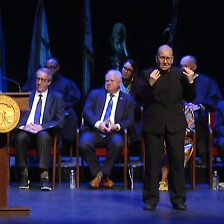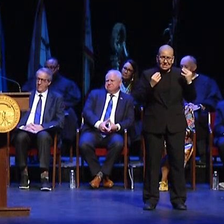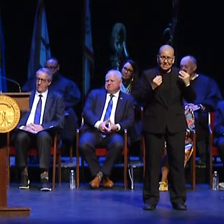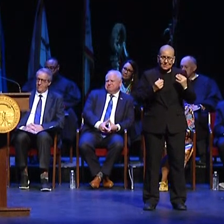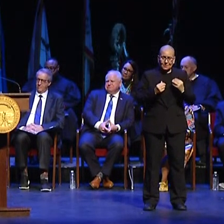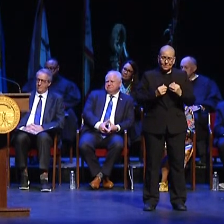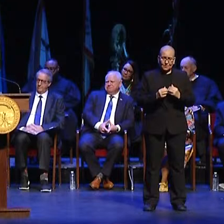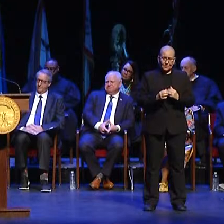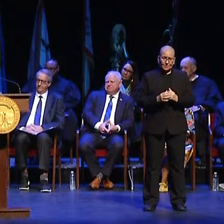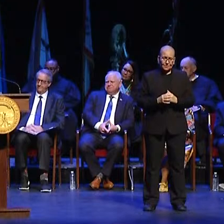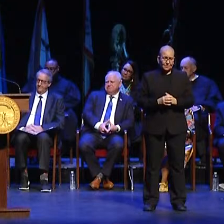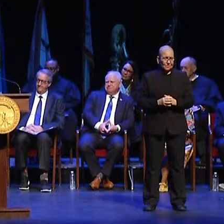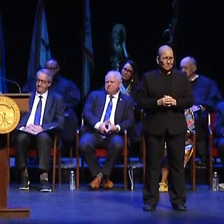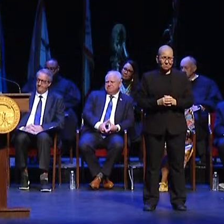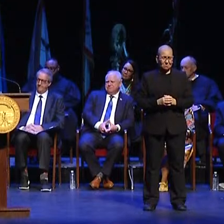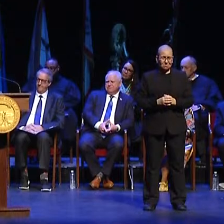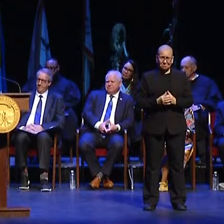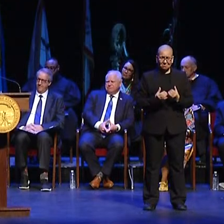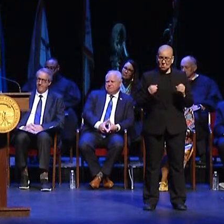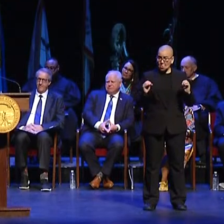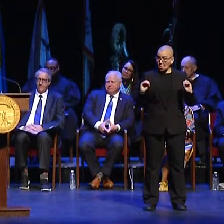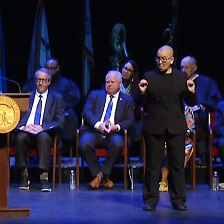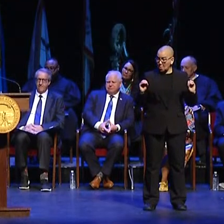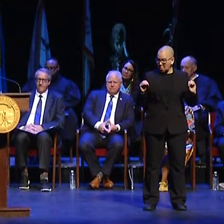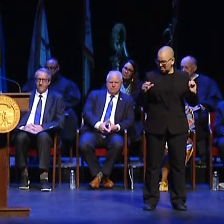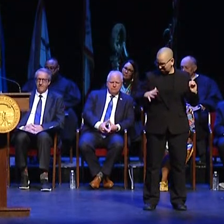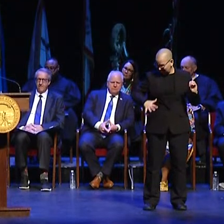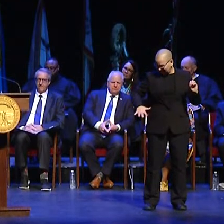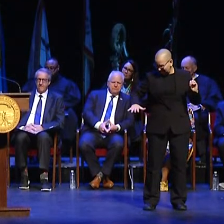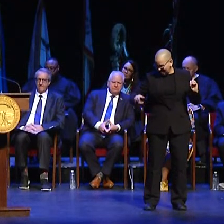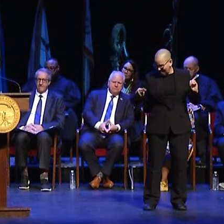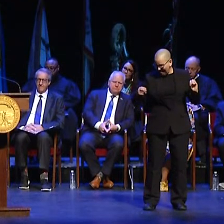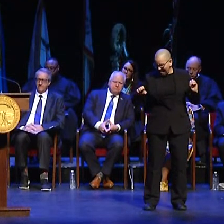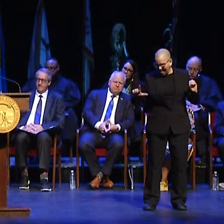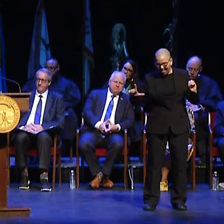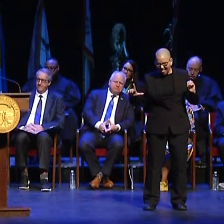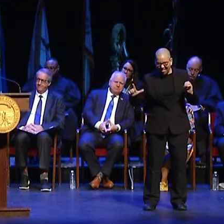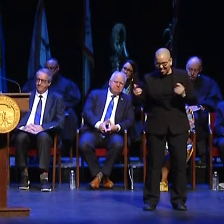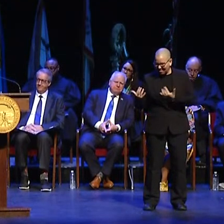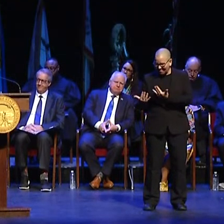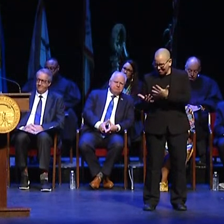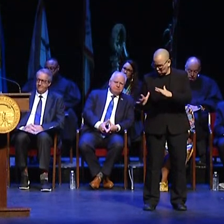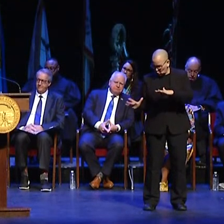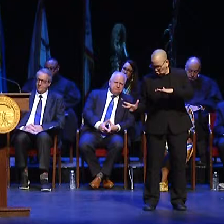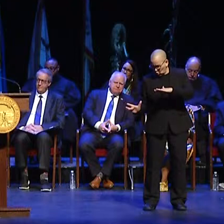No hell below us.